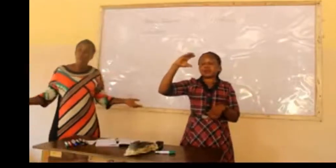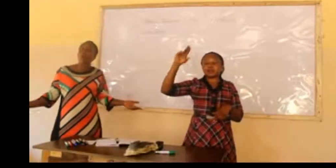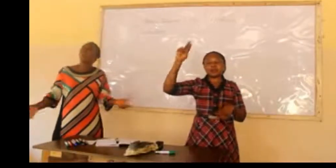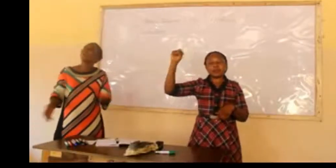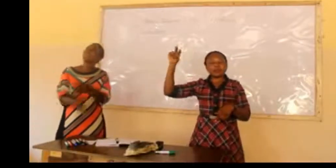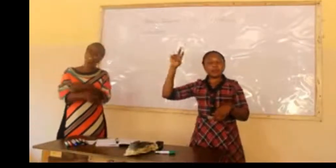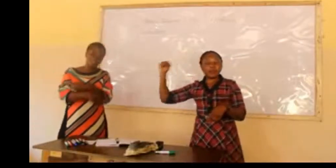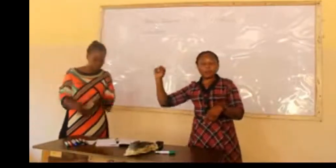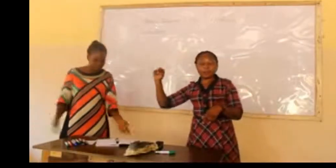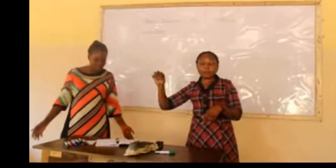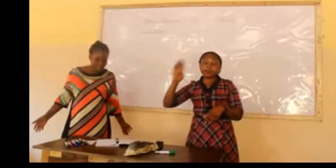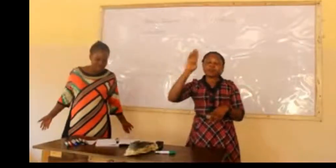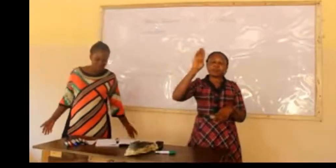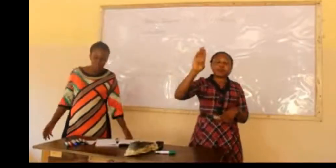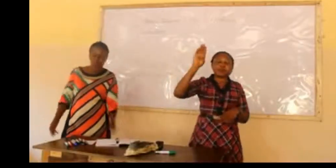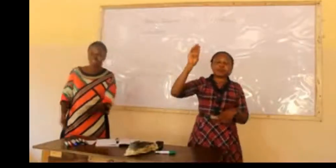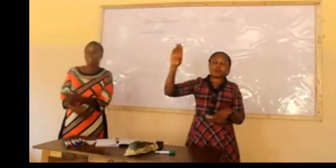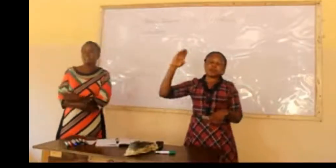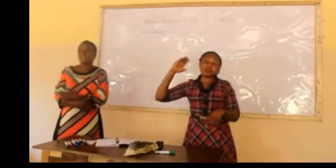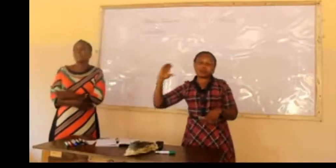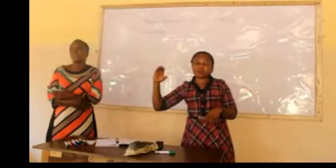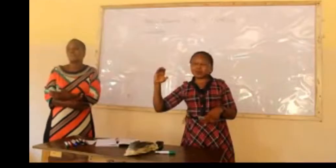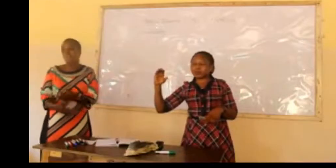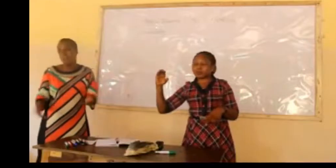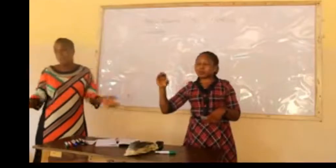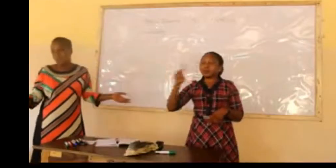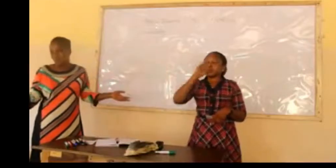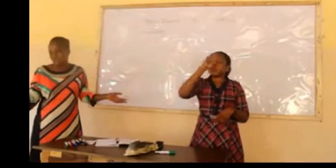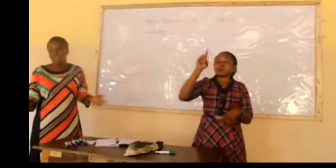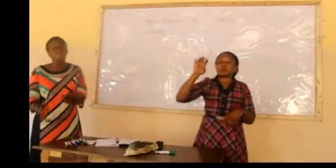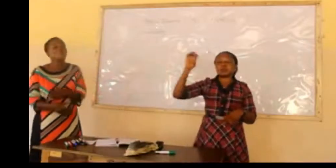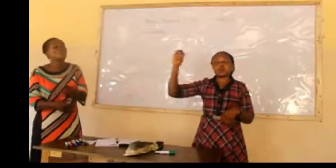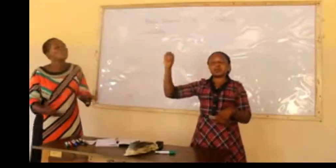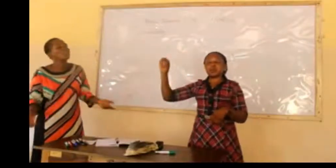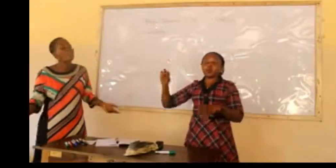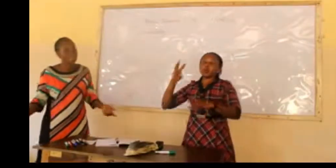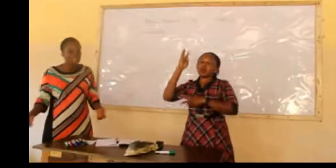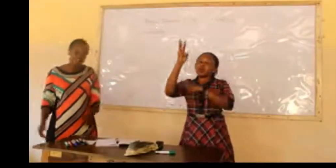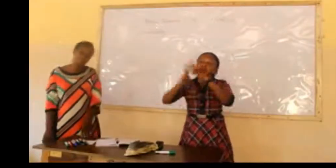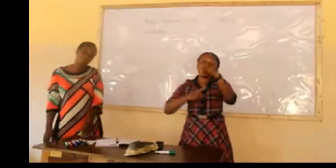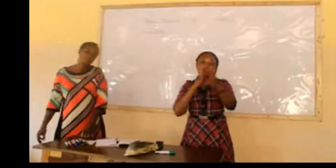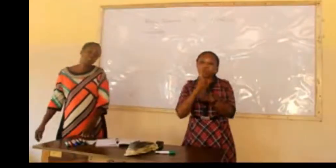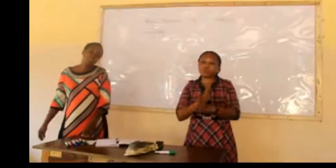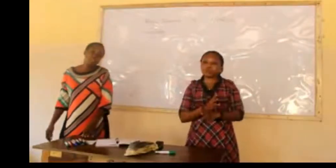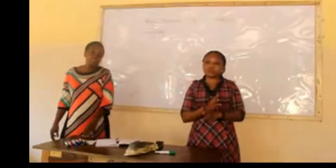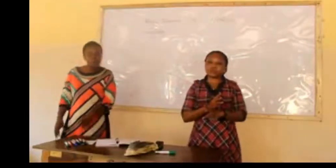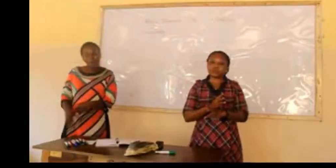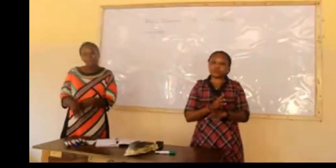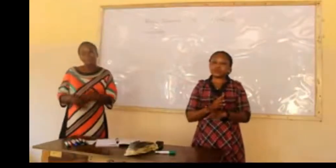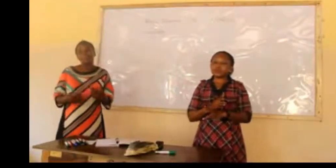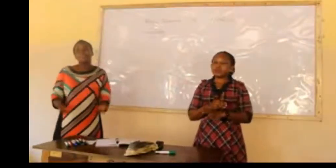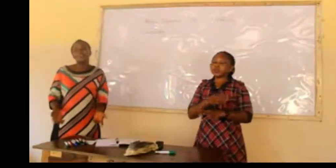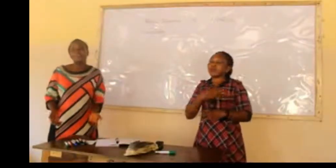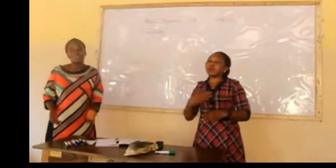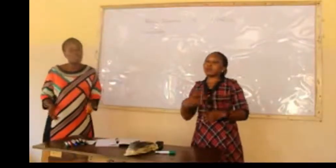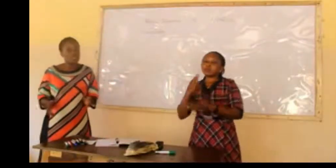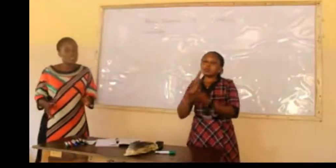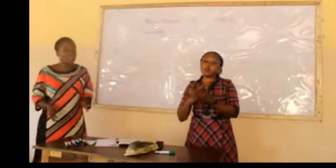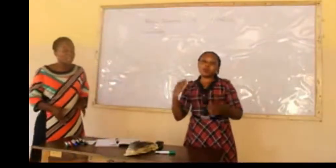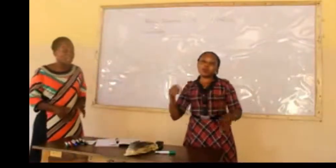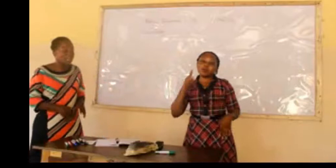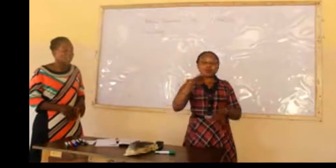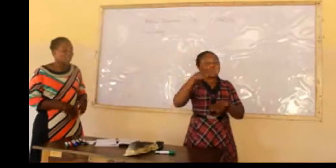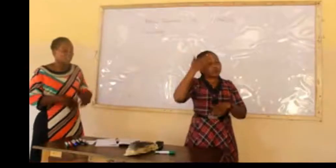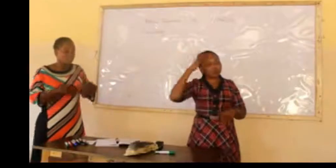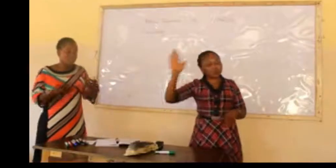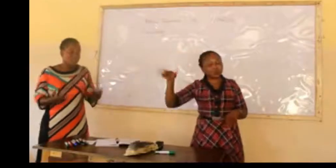BBC, all the rest of them. You just entertain yourself with anyone you like. And some of you don't know the